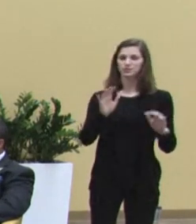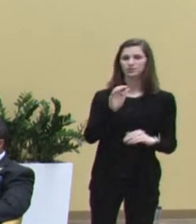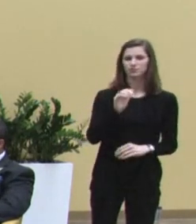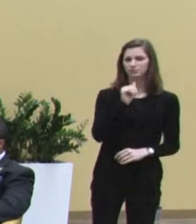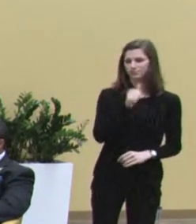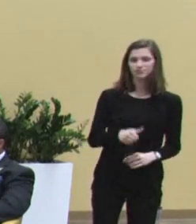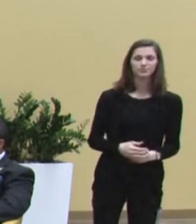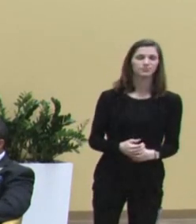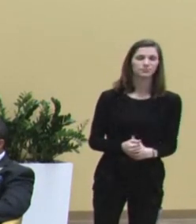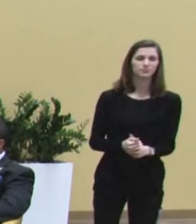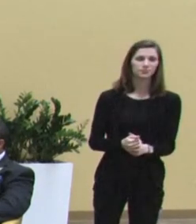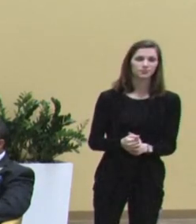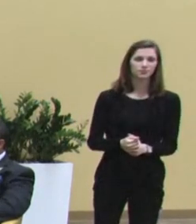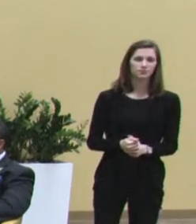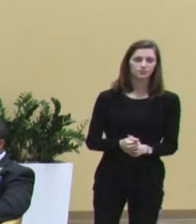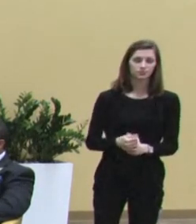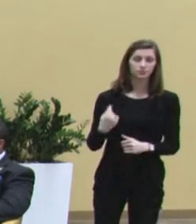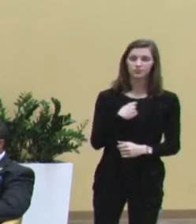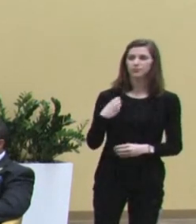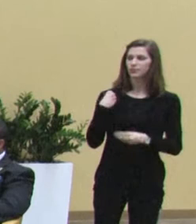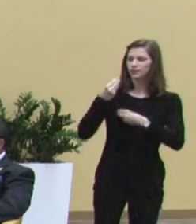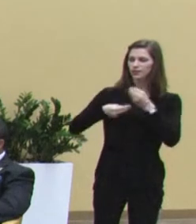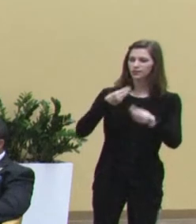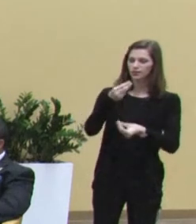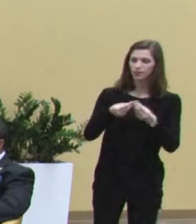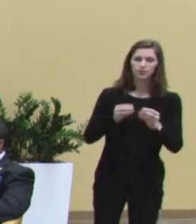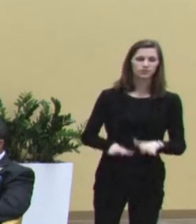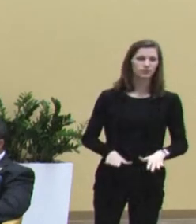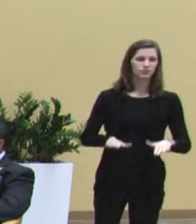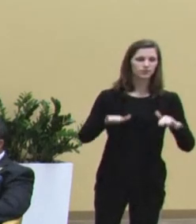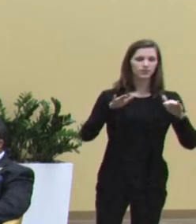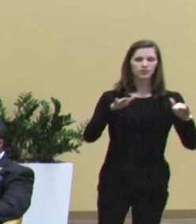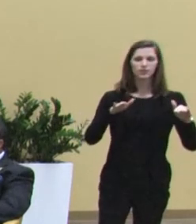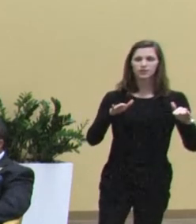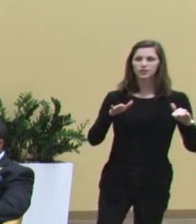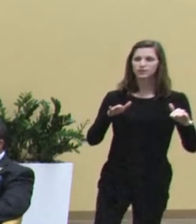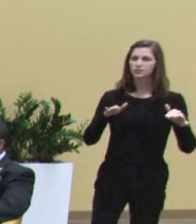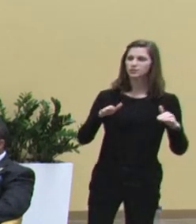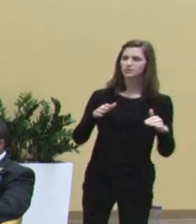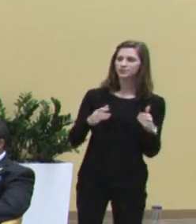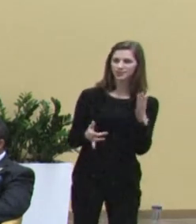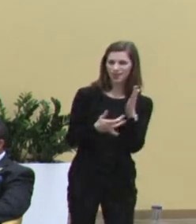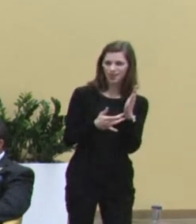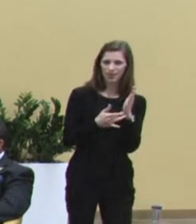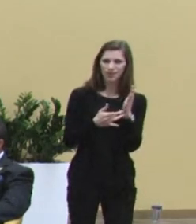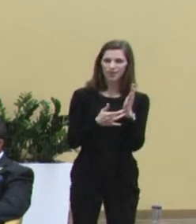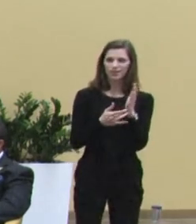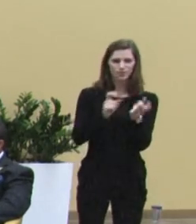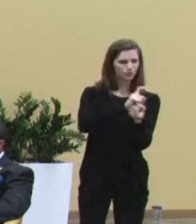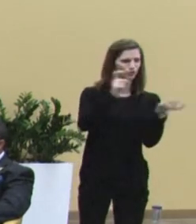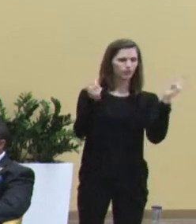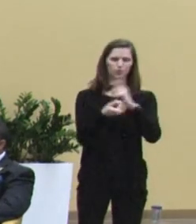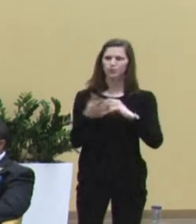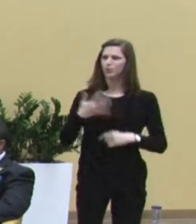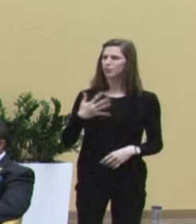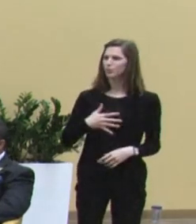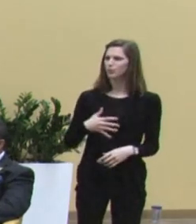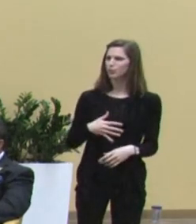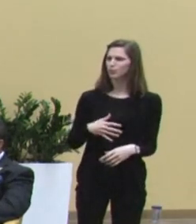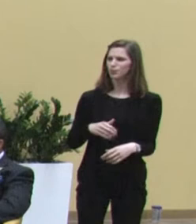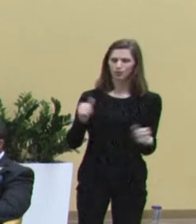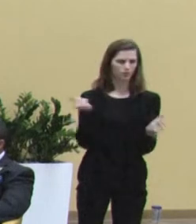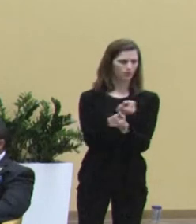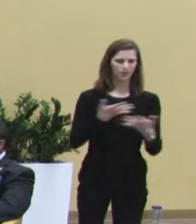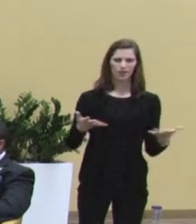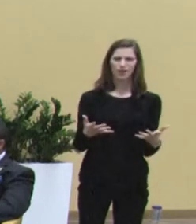also a generation that was raised in the thick of the technological revolution. So everything's just moving so fast now. We have to learn things